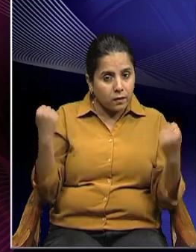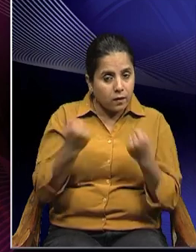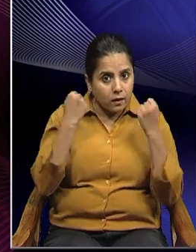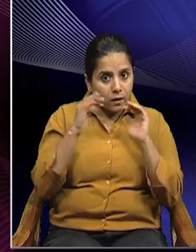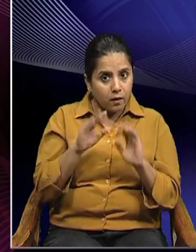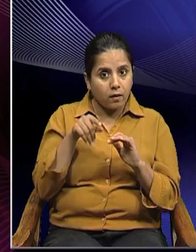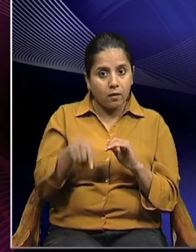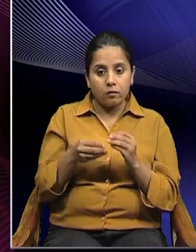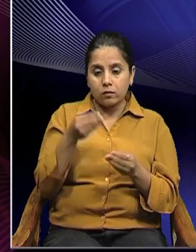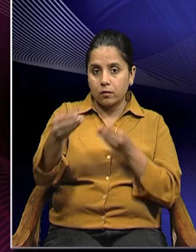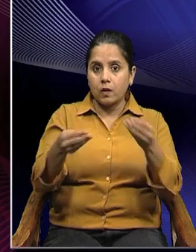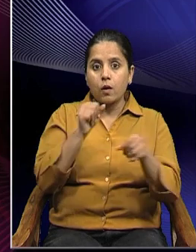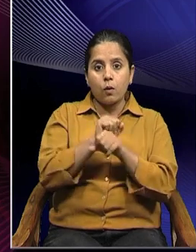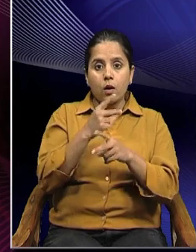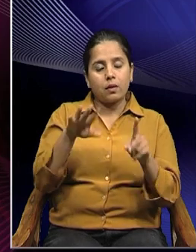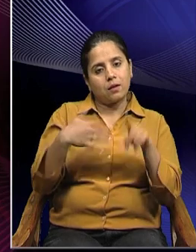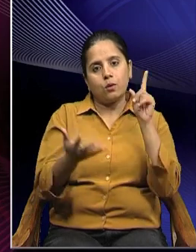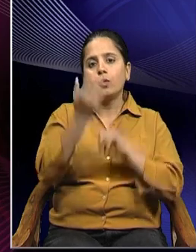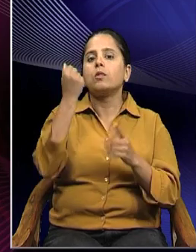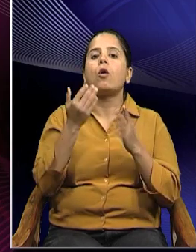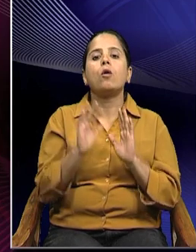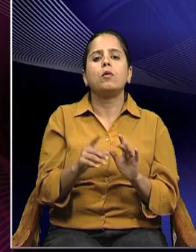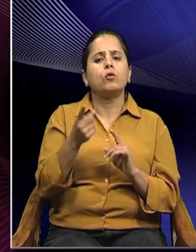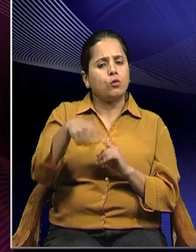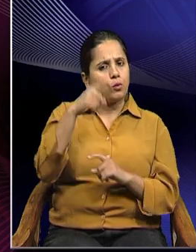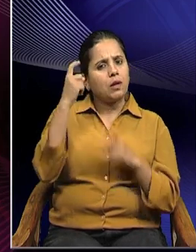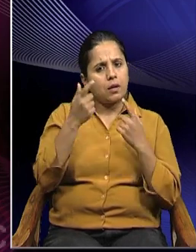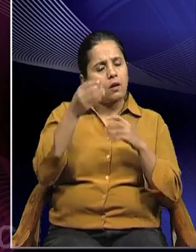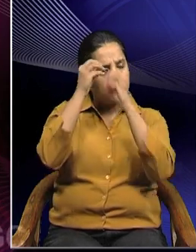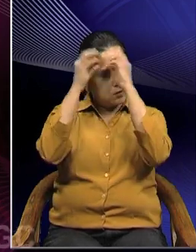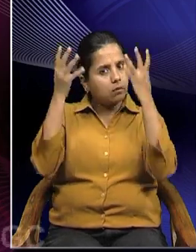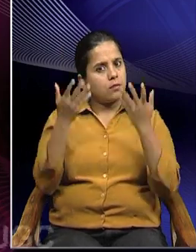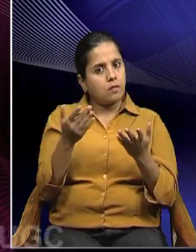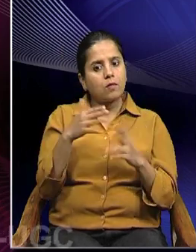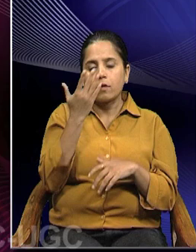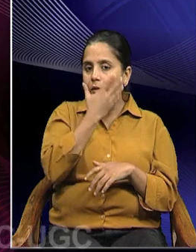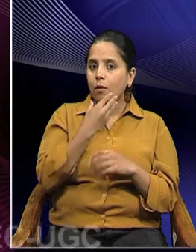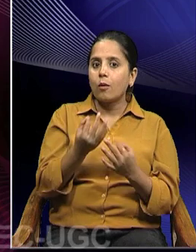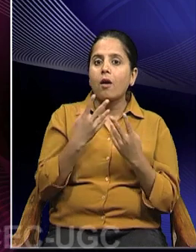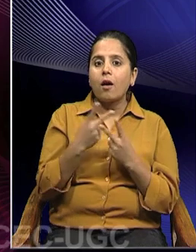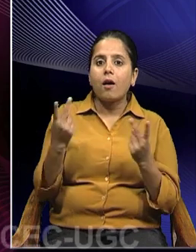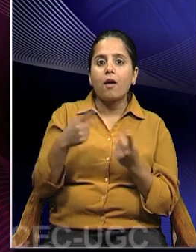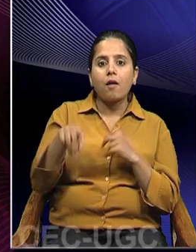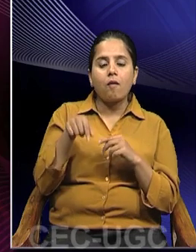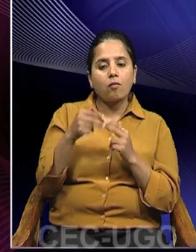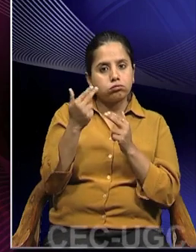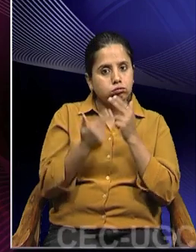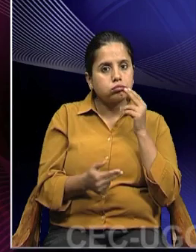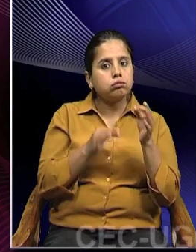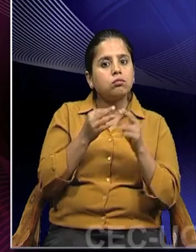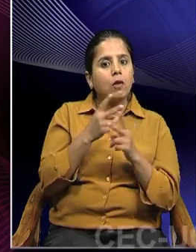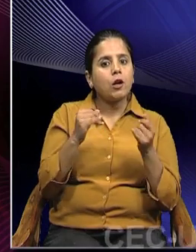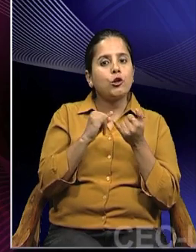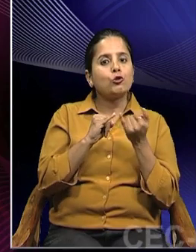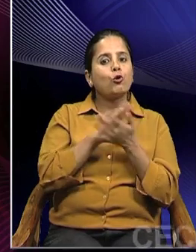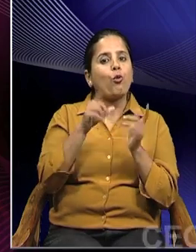an assigned task can be accomplished. So, you can think, you can imagine how beautifully it has been narrated in the form of a